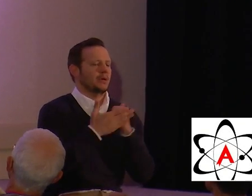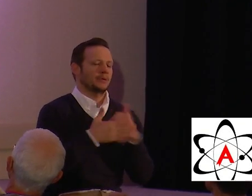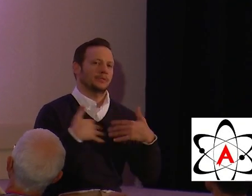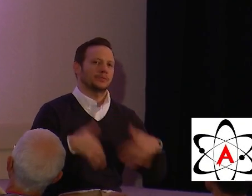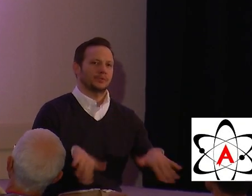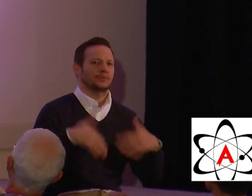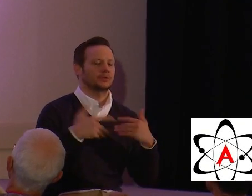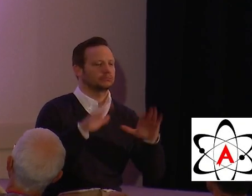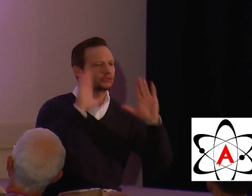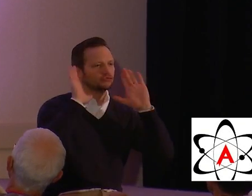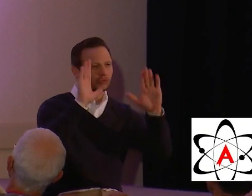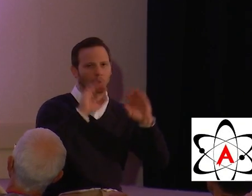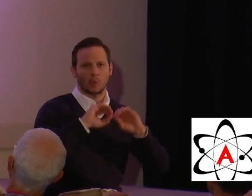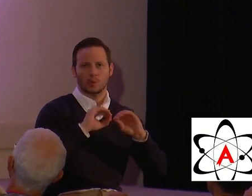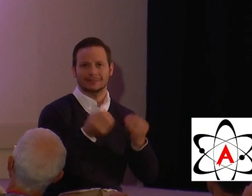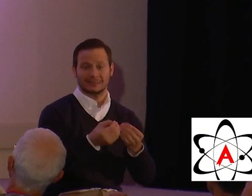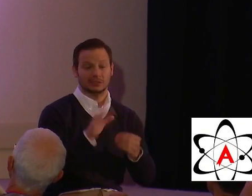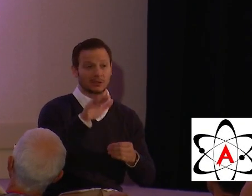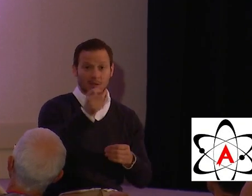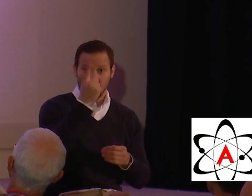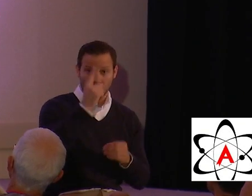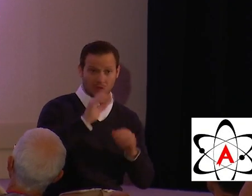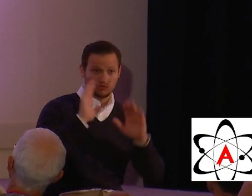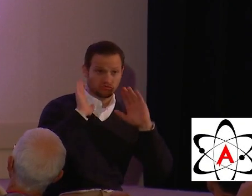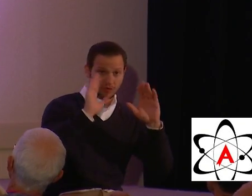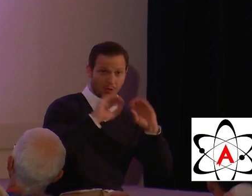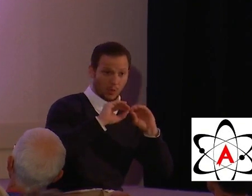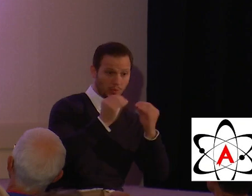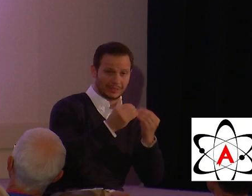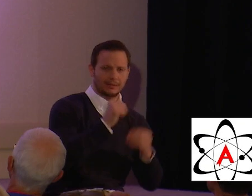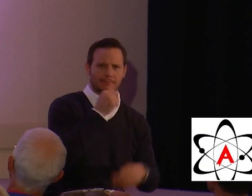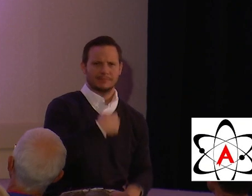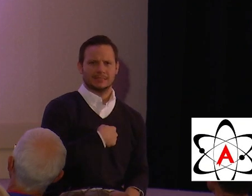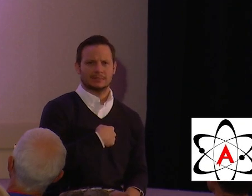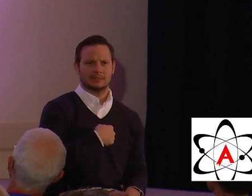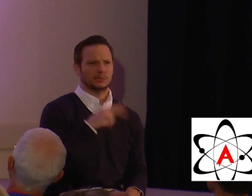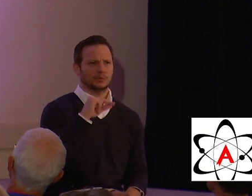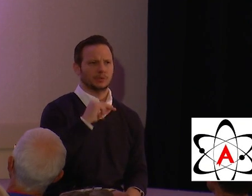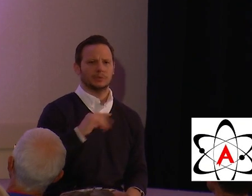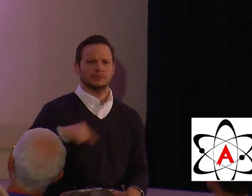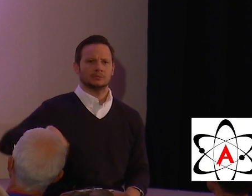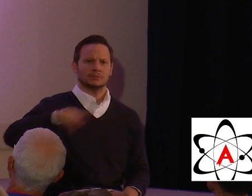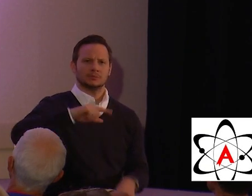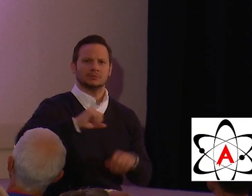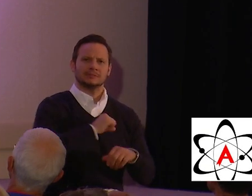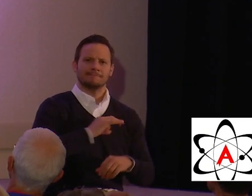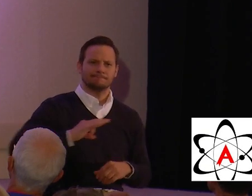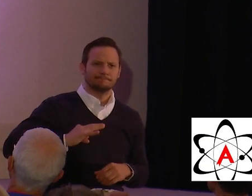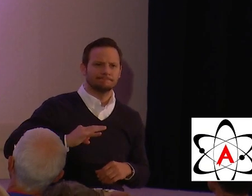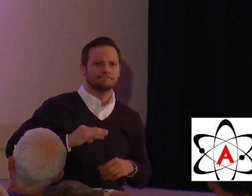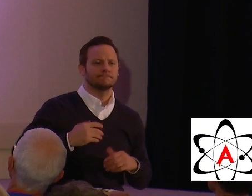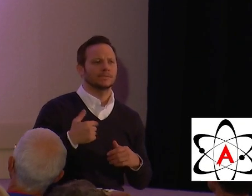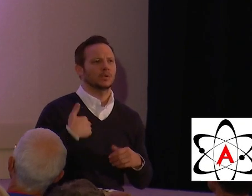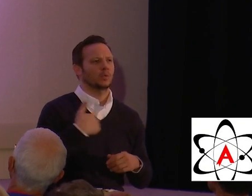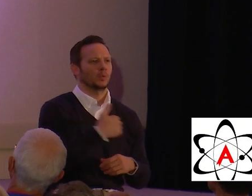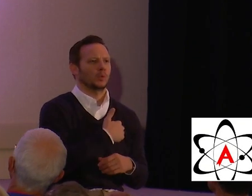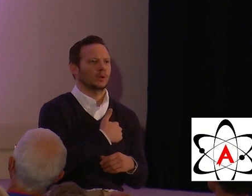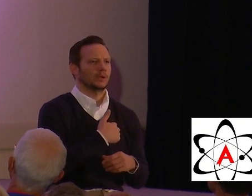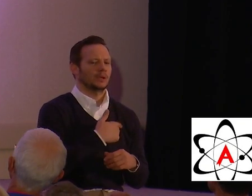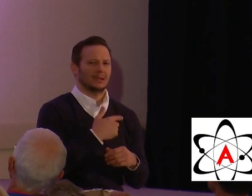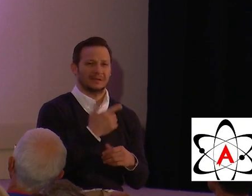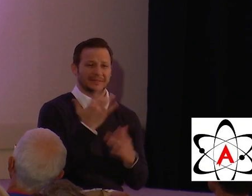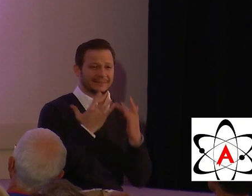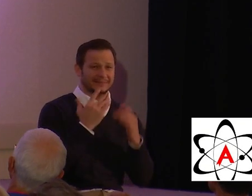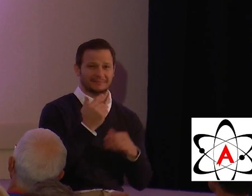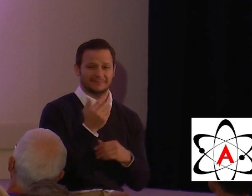great organization, and when I say it's a great organization, I'm not talking about me. I'm talking about the staff of American Atheists. We're a very lean group. We've